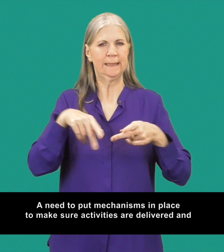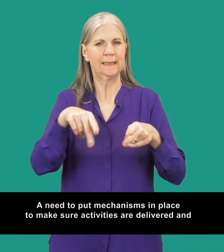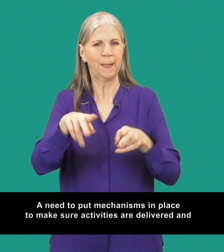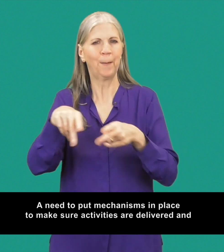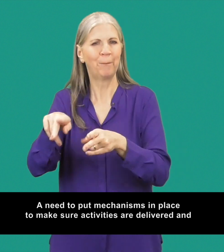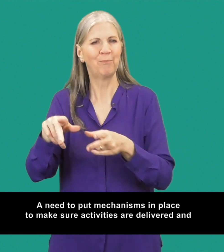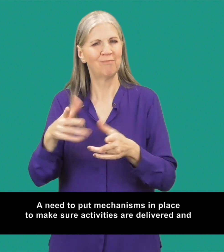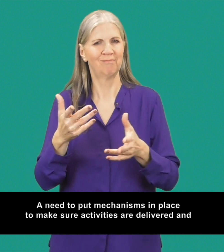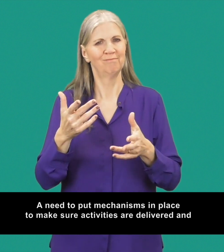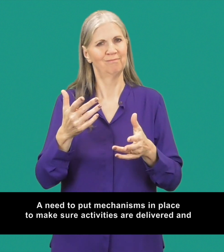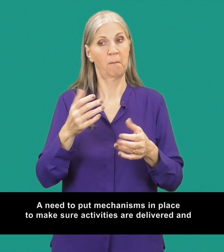delivered